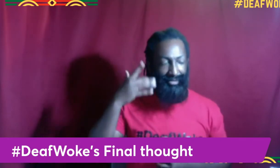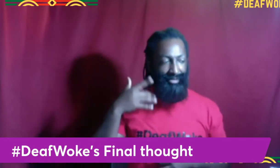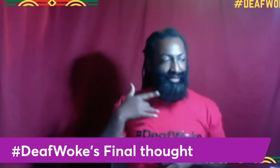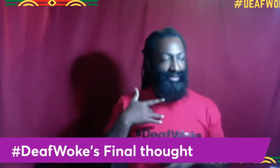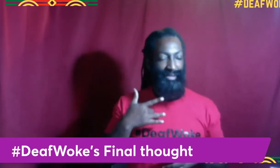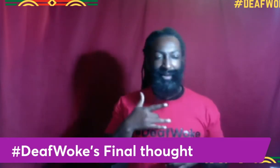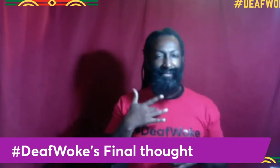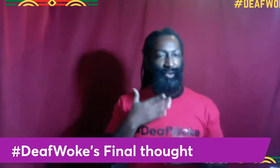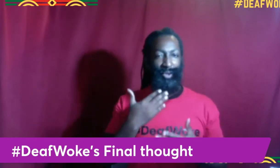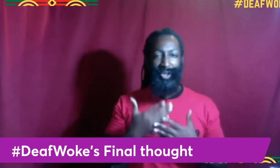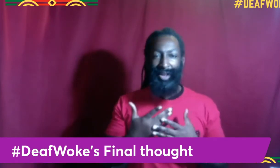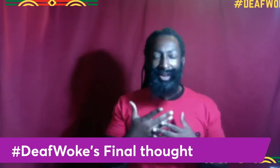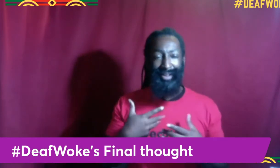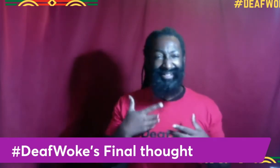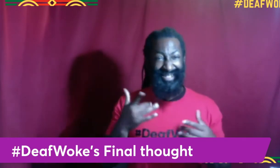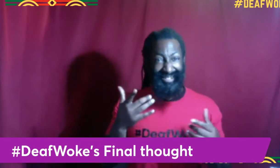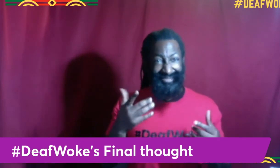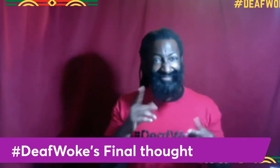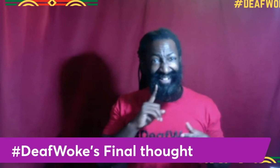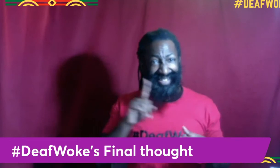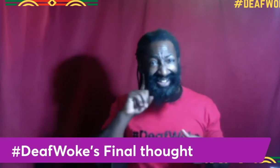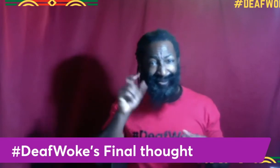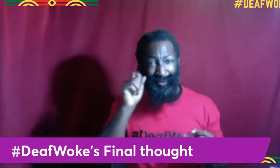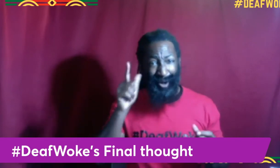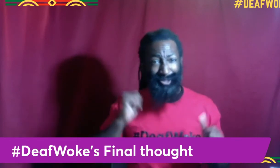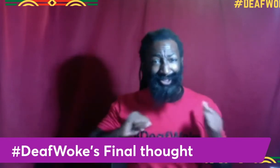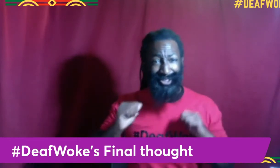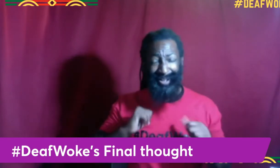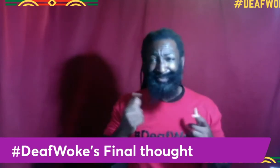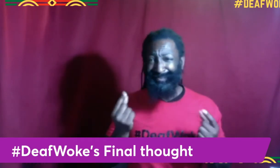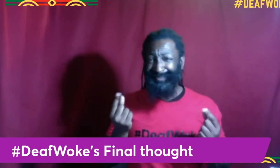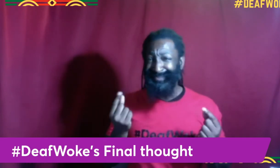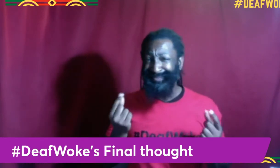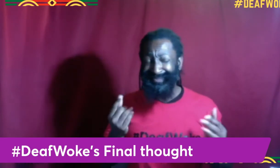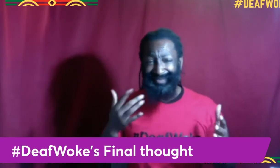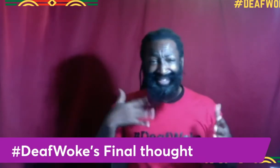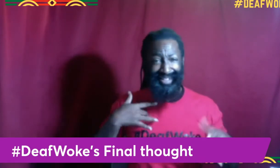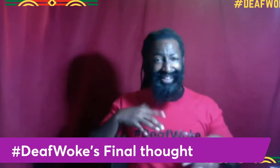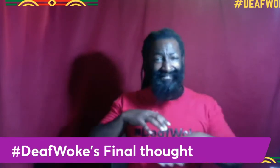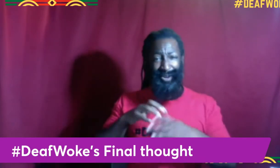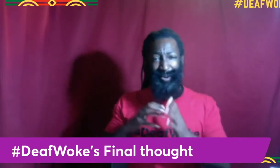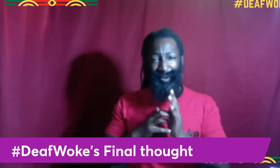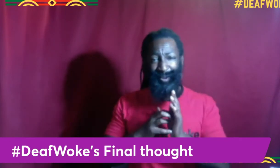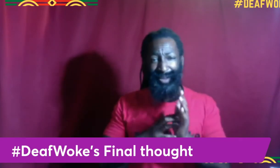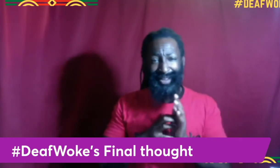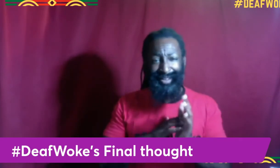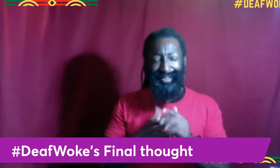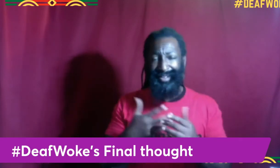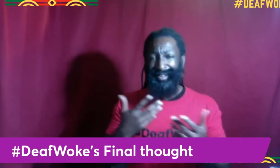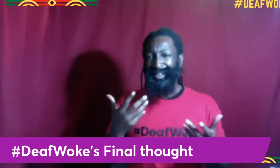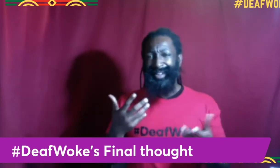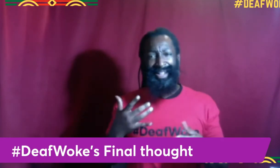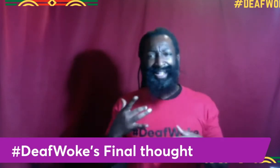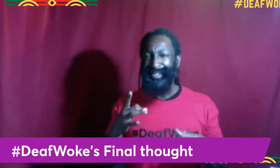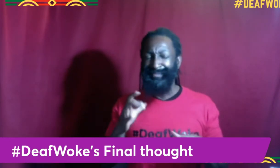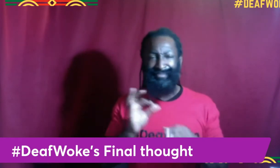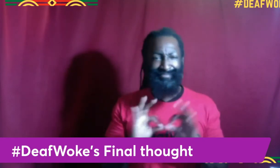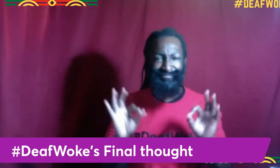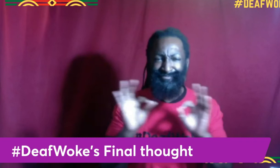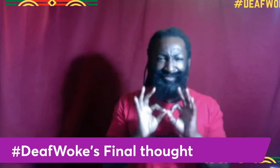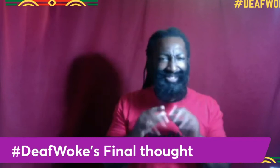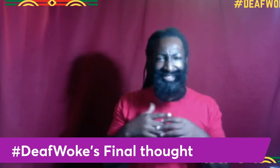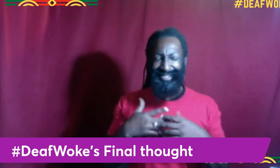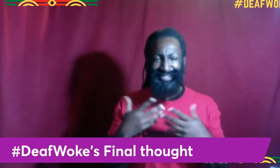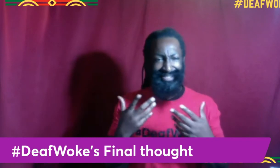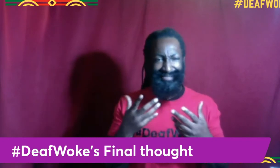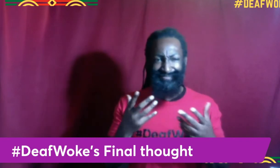You know, before the show started this evening, I'm not feeling good. And I woke up, figuring out what I was going to do. I was feeling